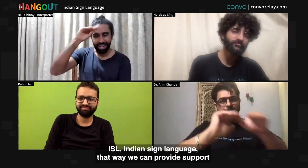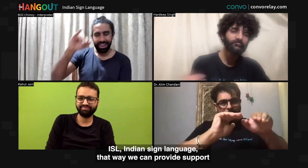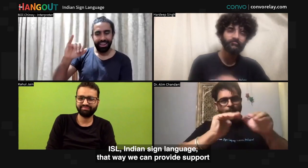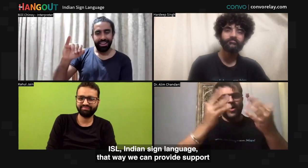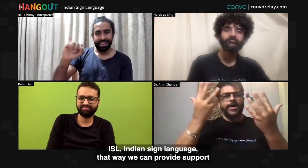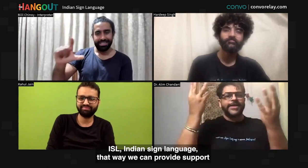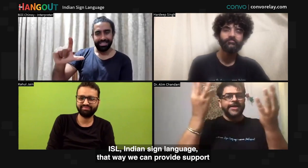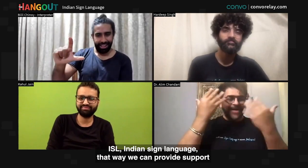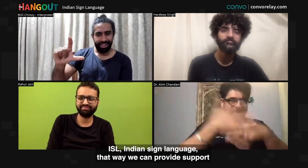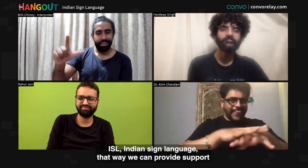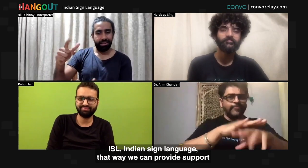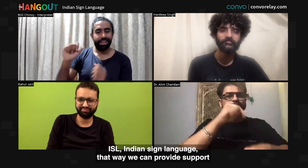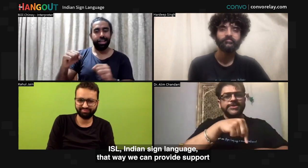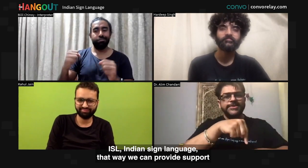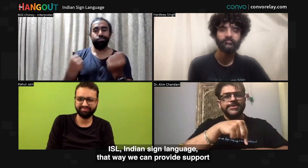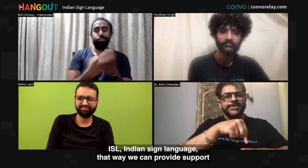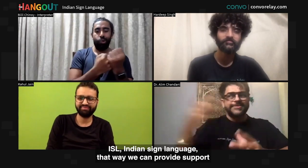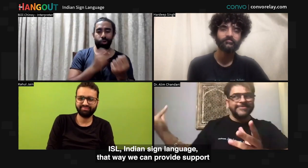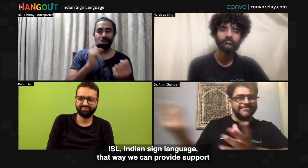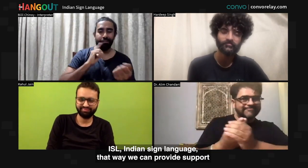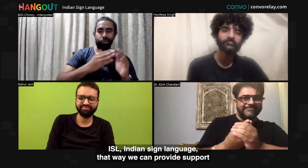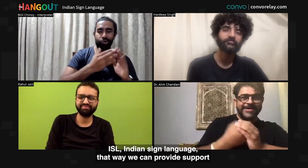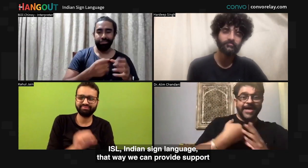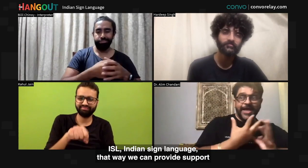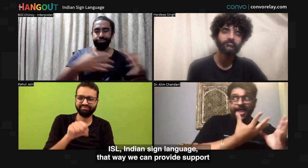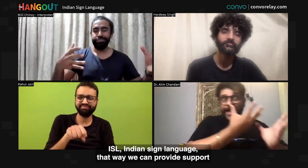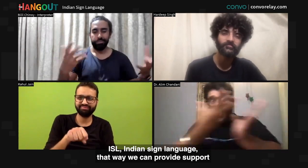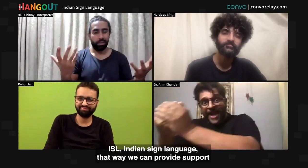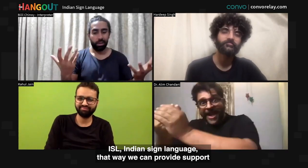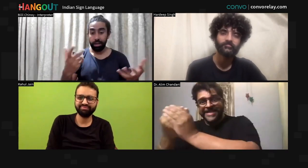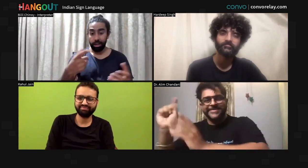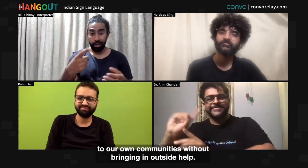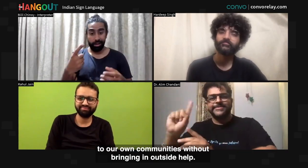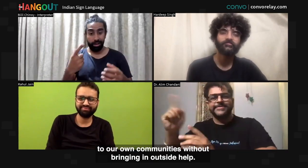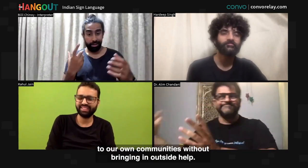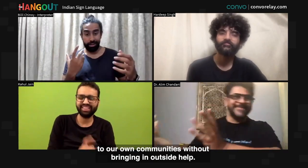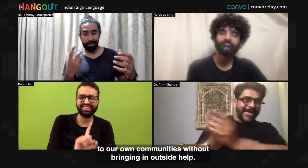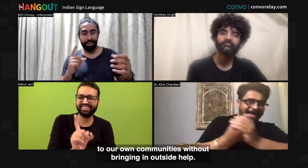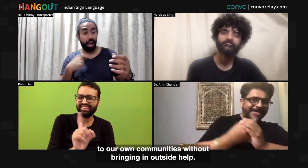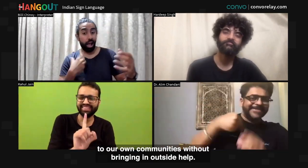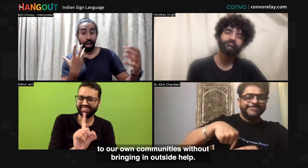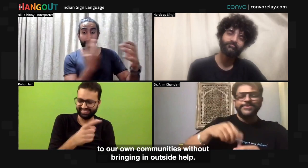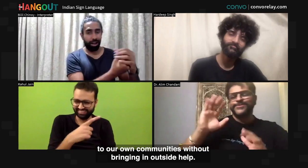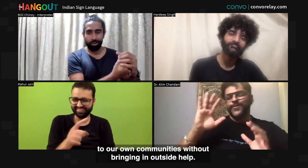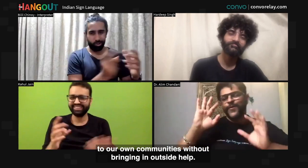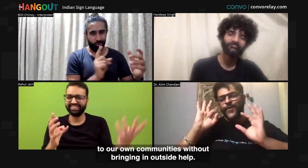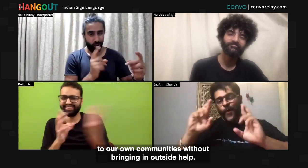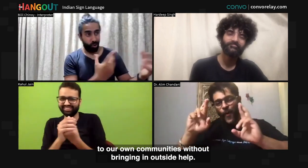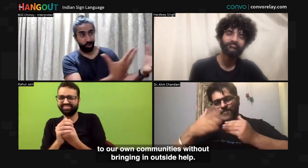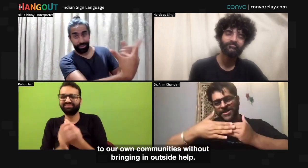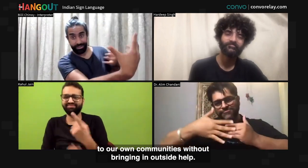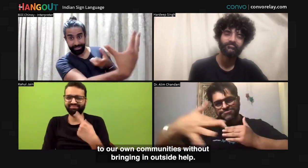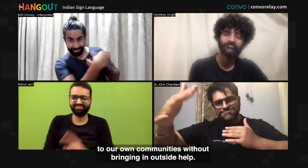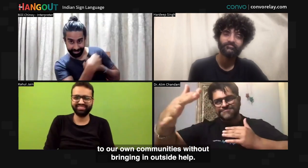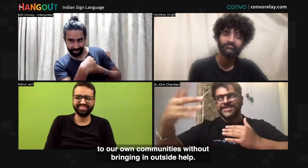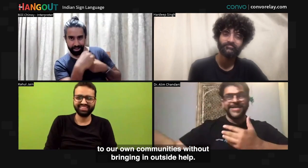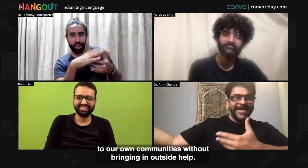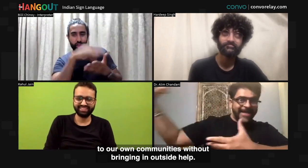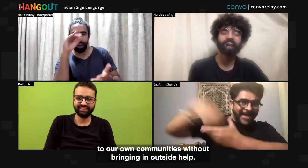ISL, Indian sign language. That way we can provide support to our own communities without bringing in outside